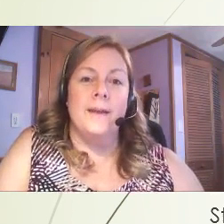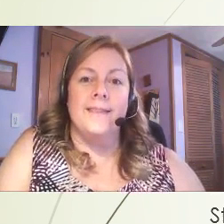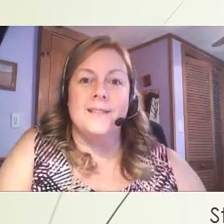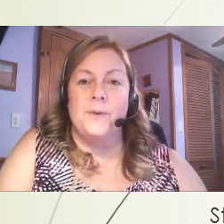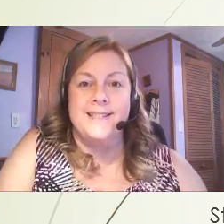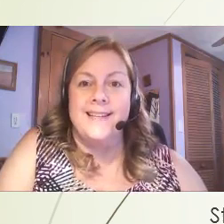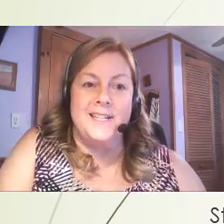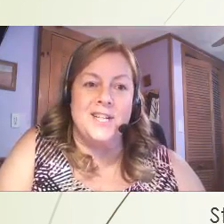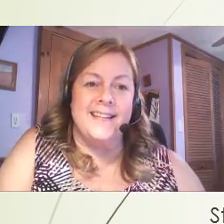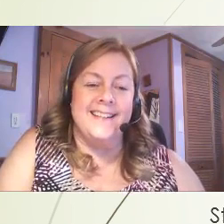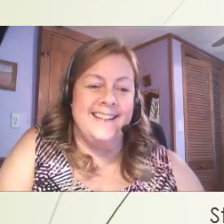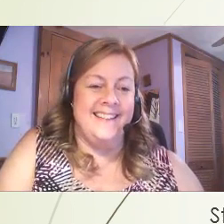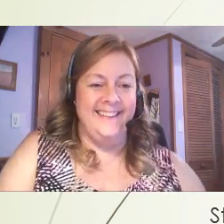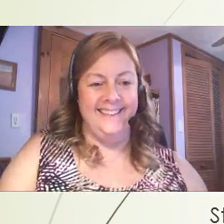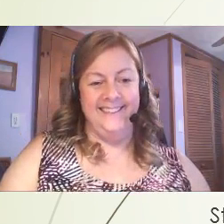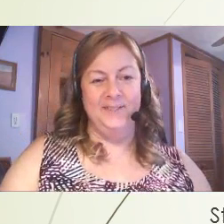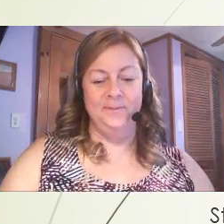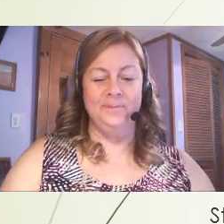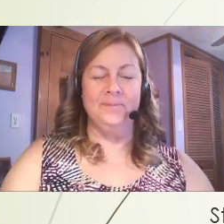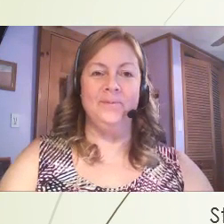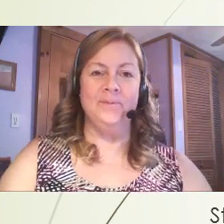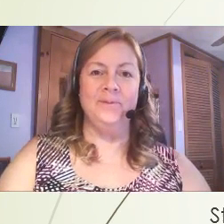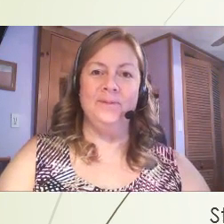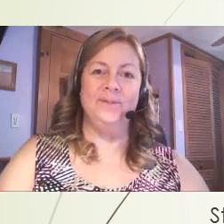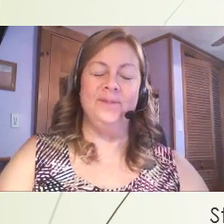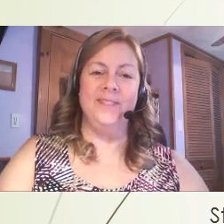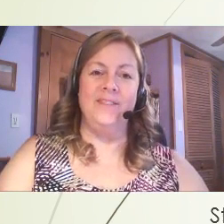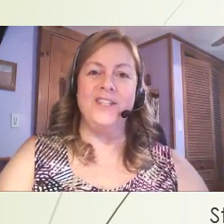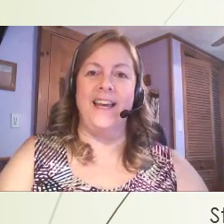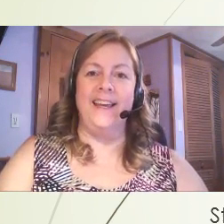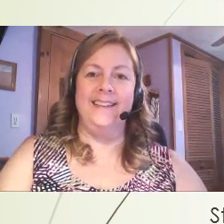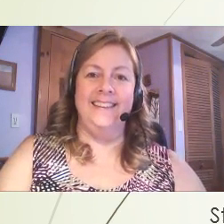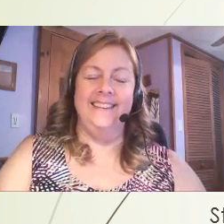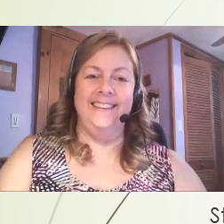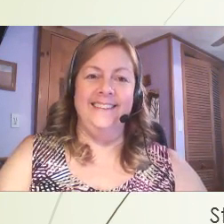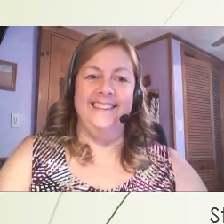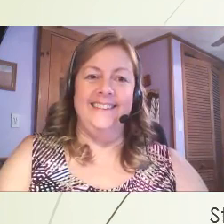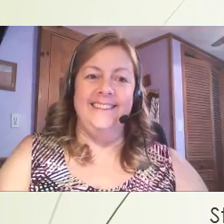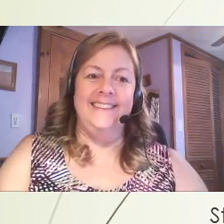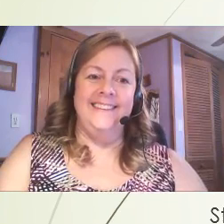enjoyed this presentation. Have a good day.